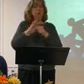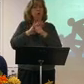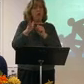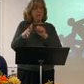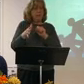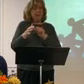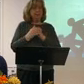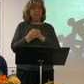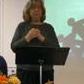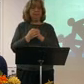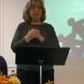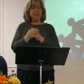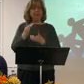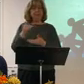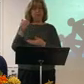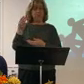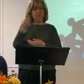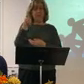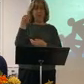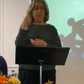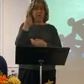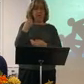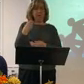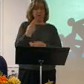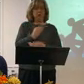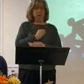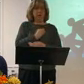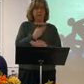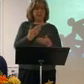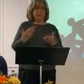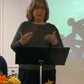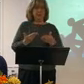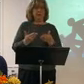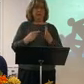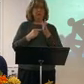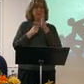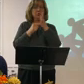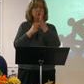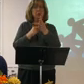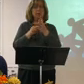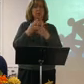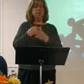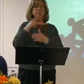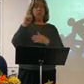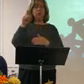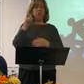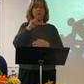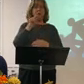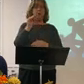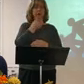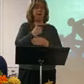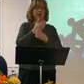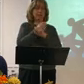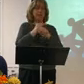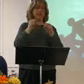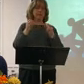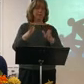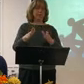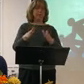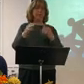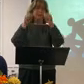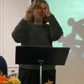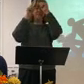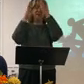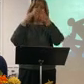You have held on to us and shown us that You are our Savior. And Father, we thank